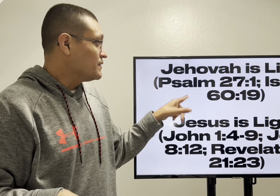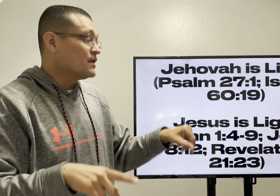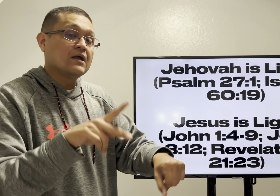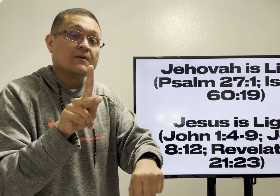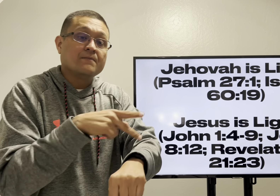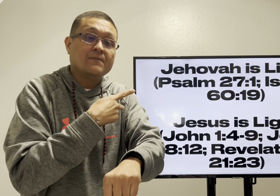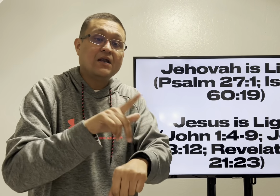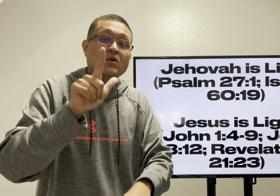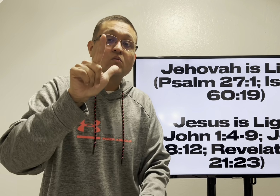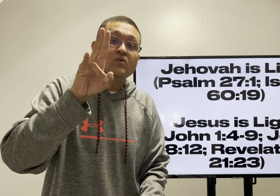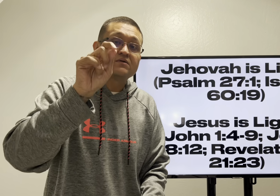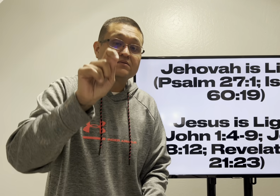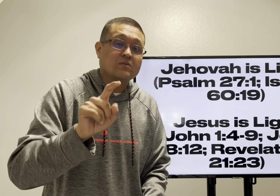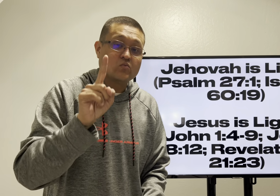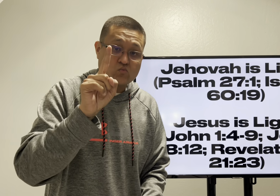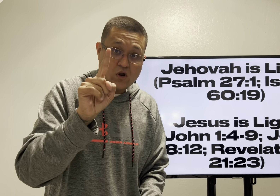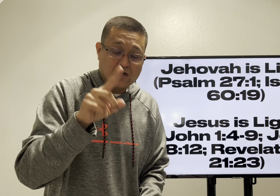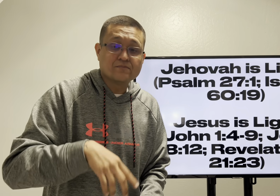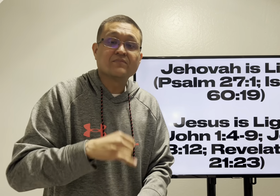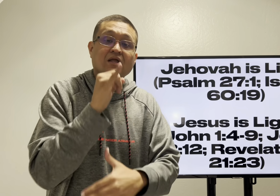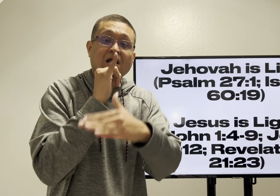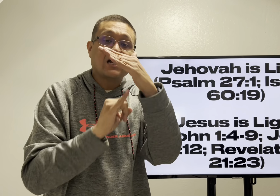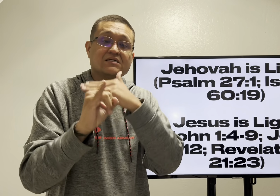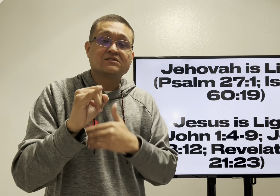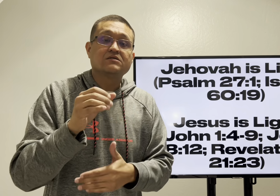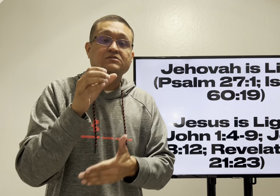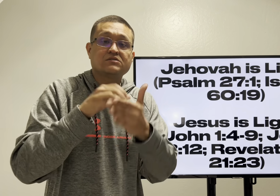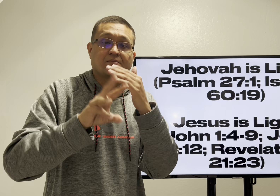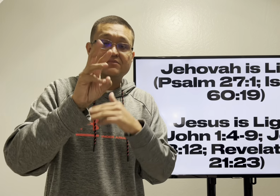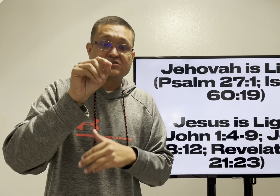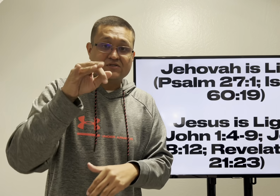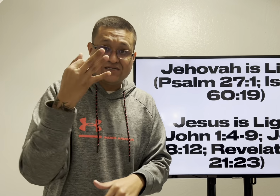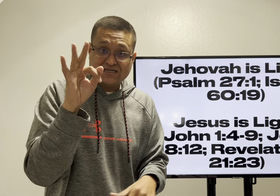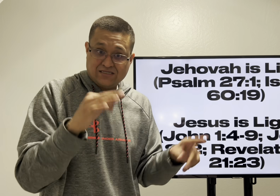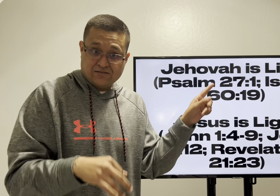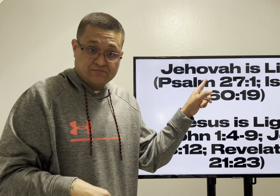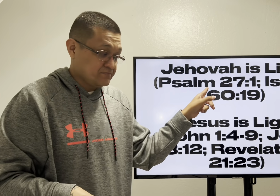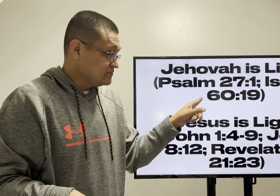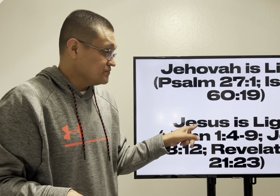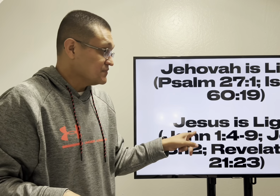person. And in Psalms 27 and 1, in Isaiah 16, verse 19.